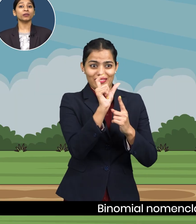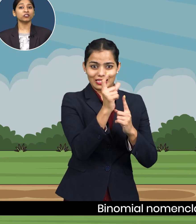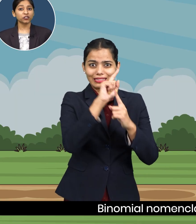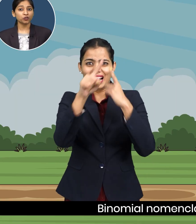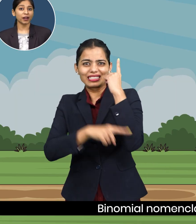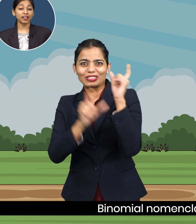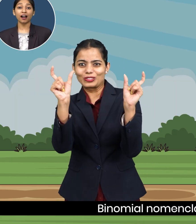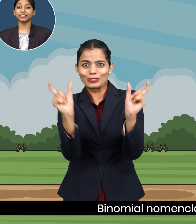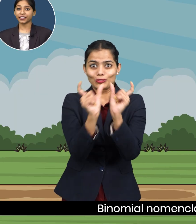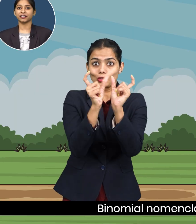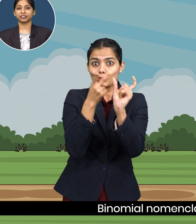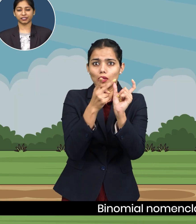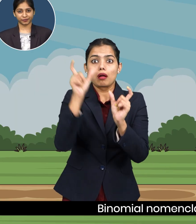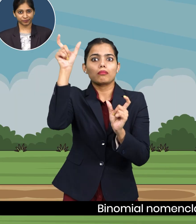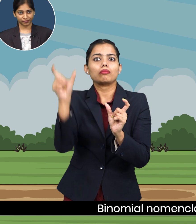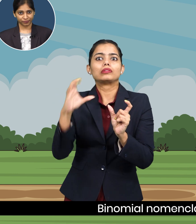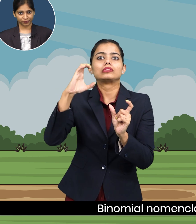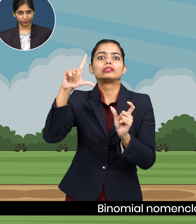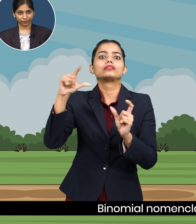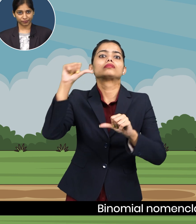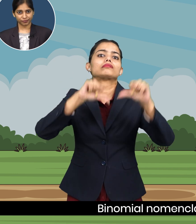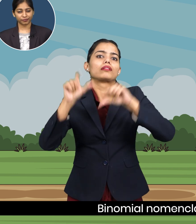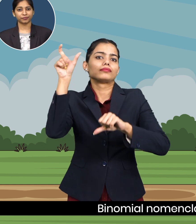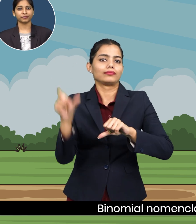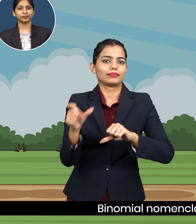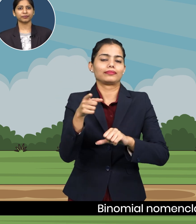Binomial nomenclature by Carl Linnaeus.